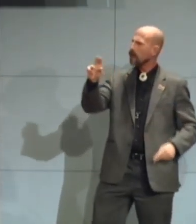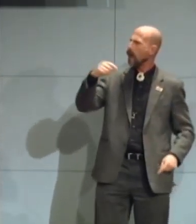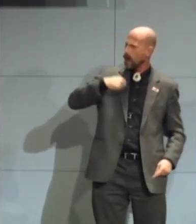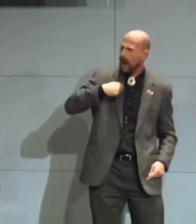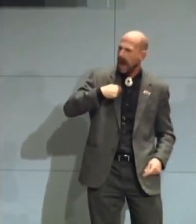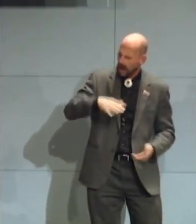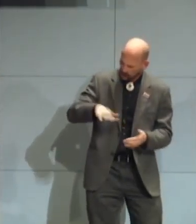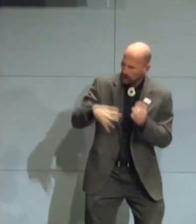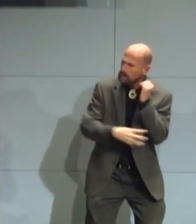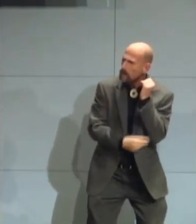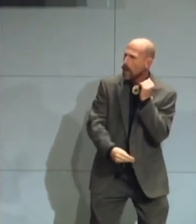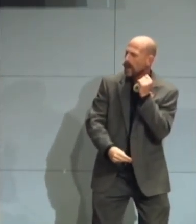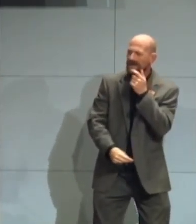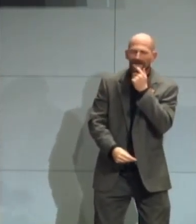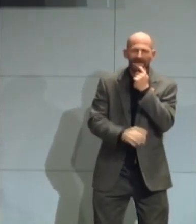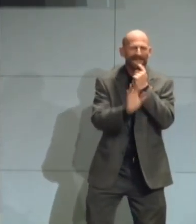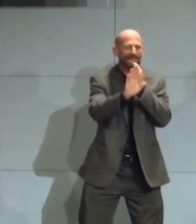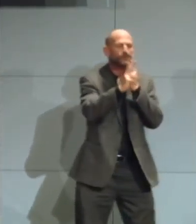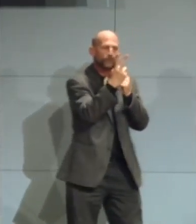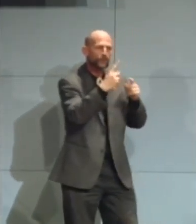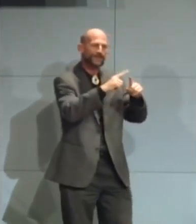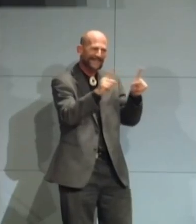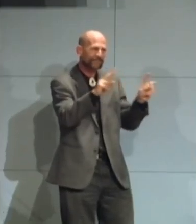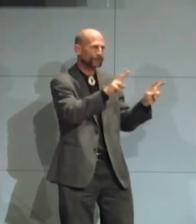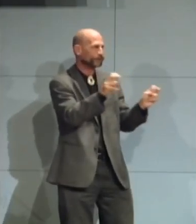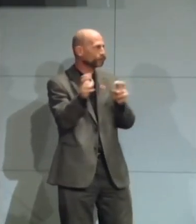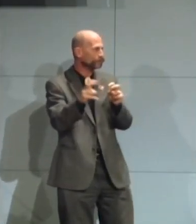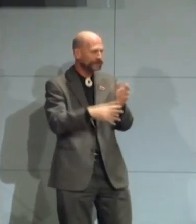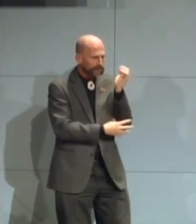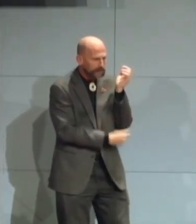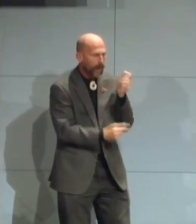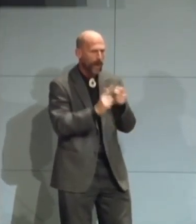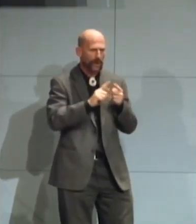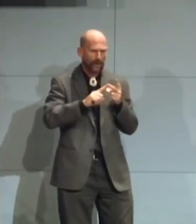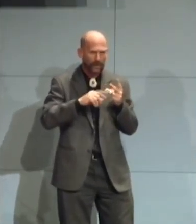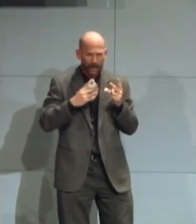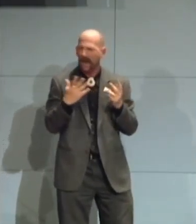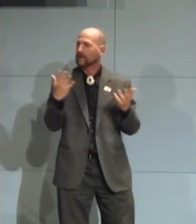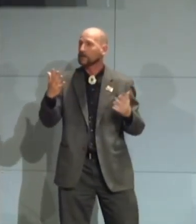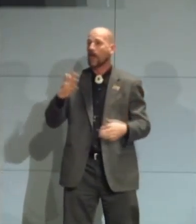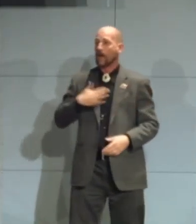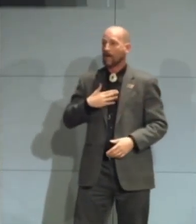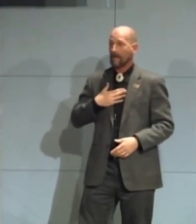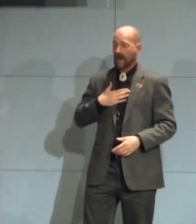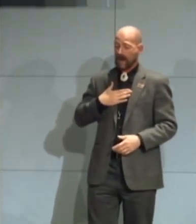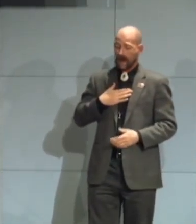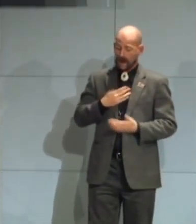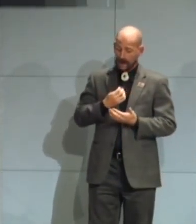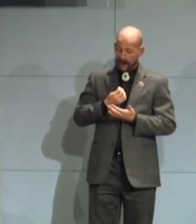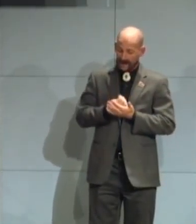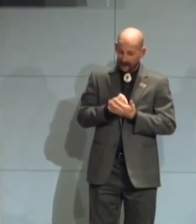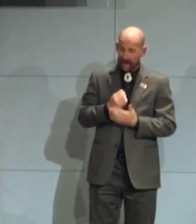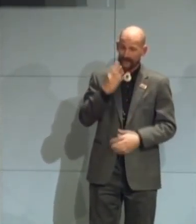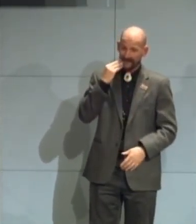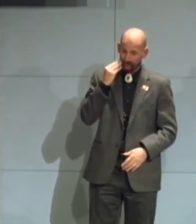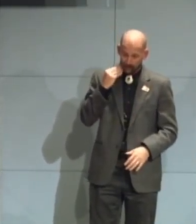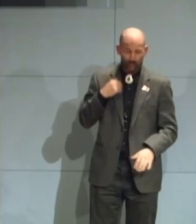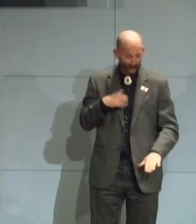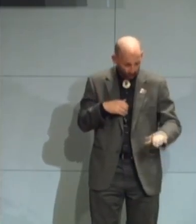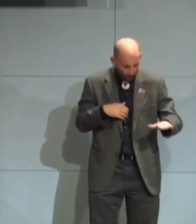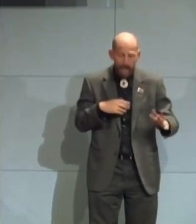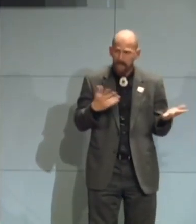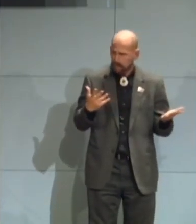is critically important. I can say that one thing that I do know from just